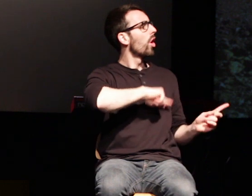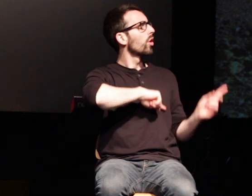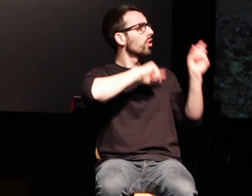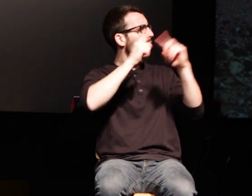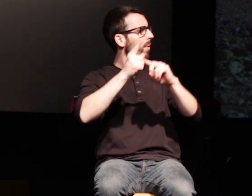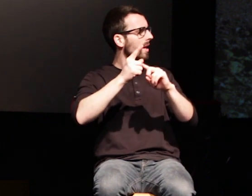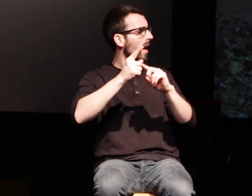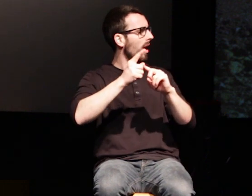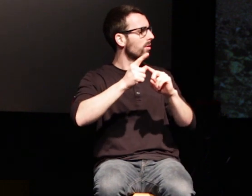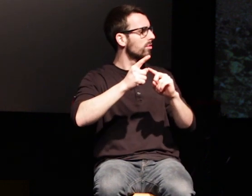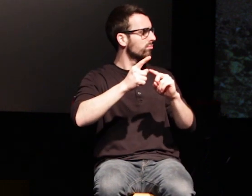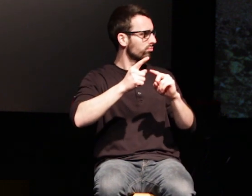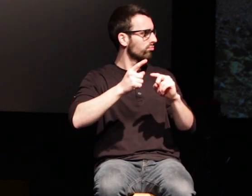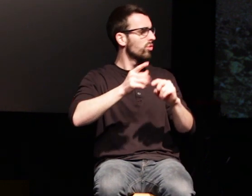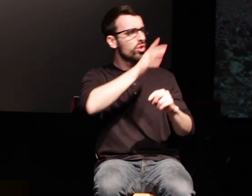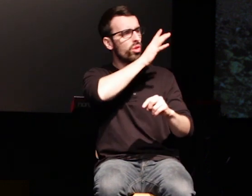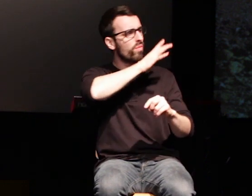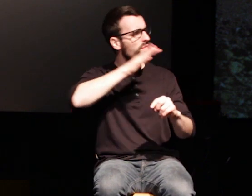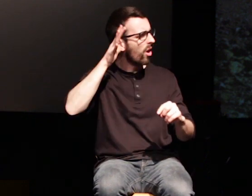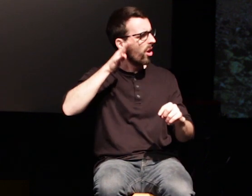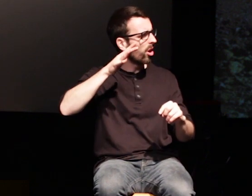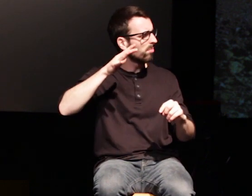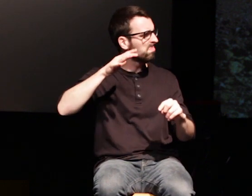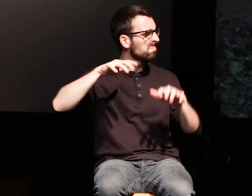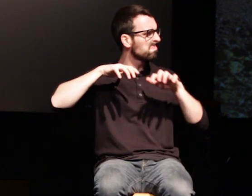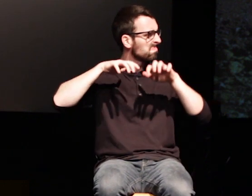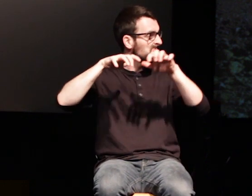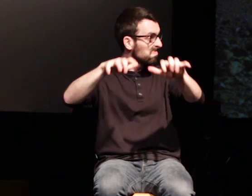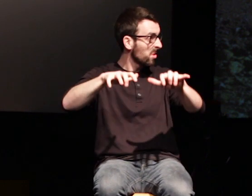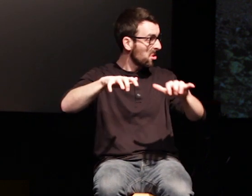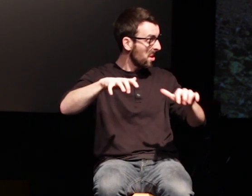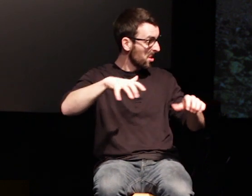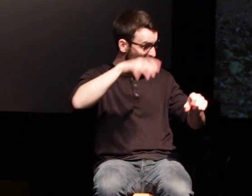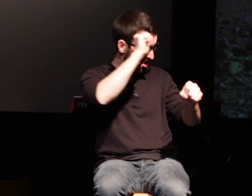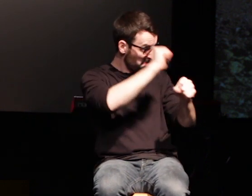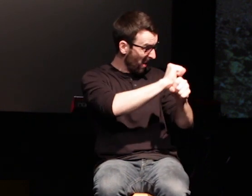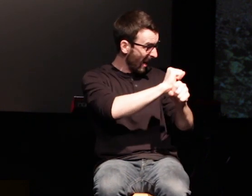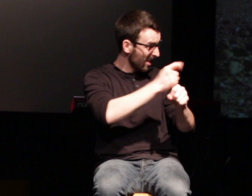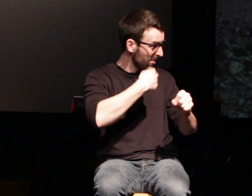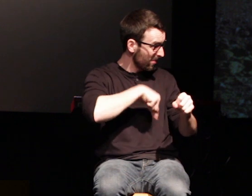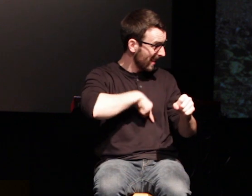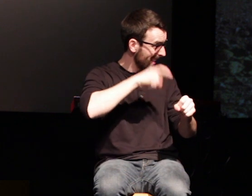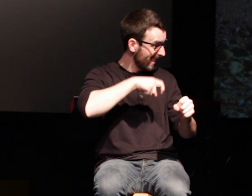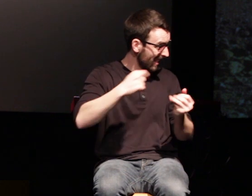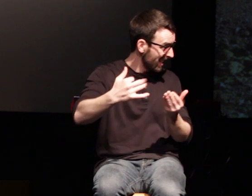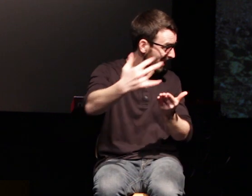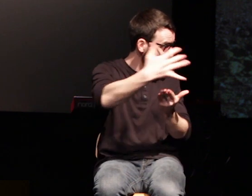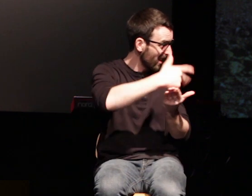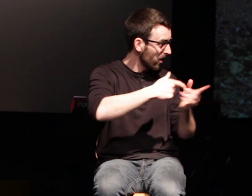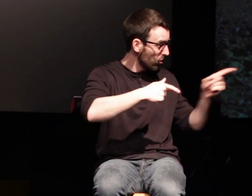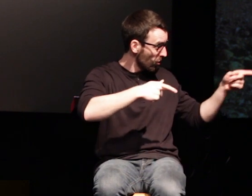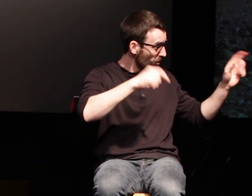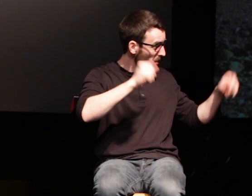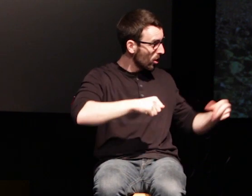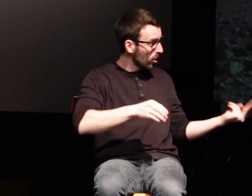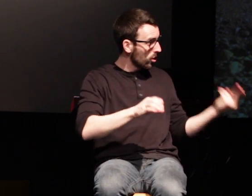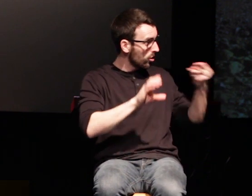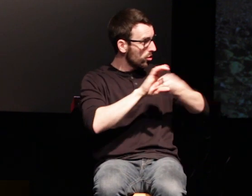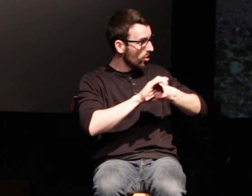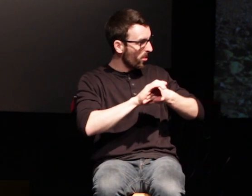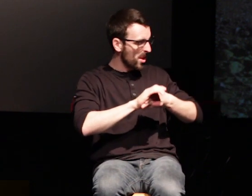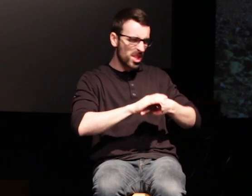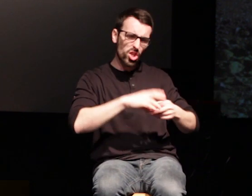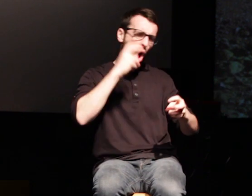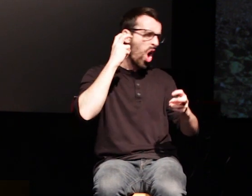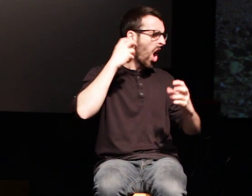going to load up rocks. We got these big rocks. They tend to surface in the field. And so we're just wondering if you want to come out and walk alongside the trailer and then pick up all these